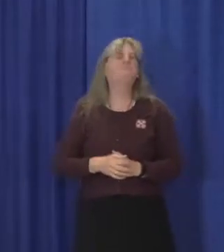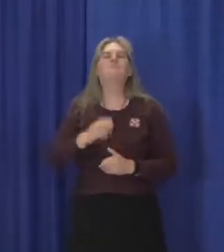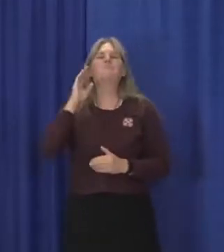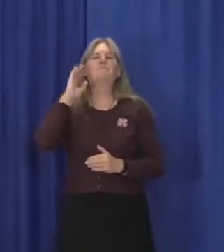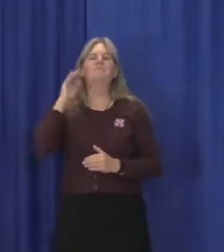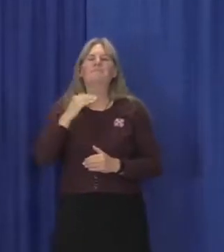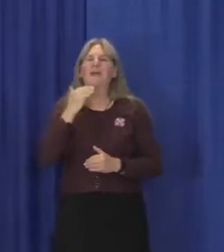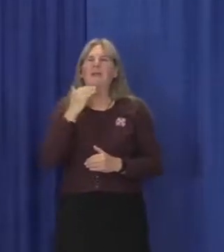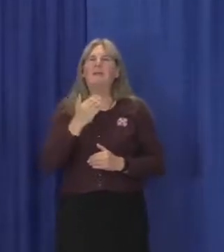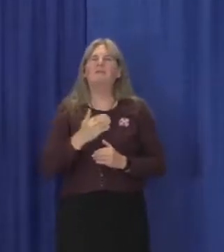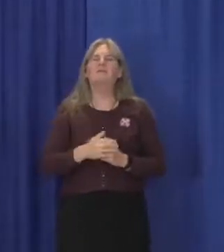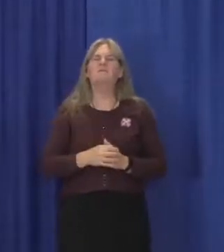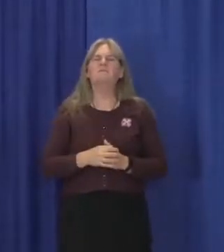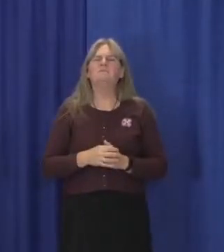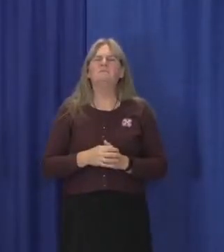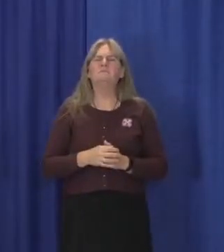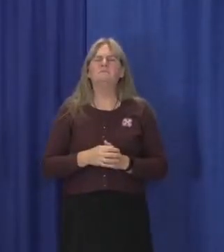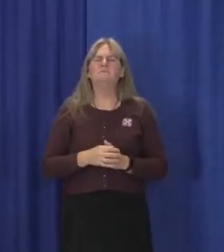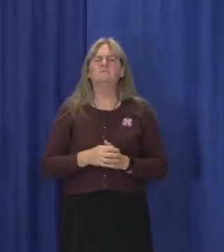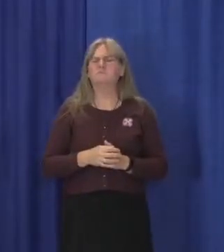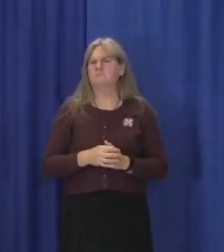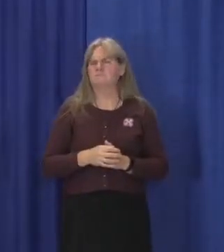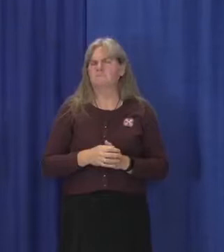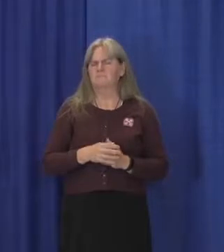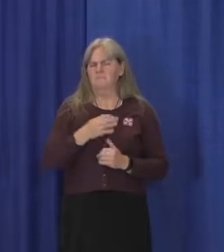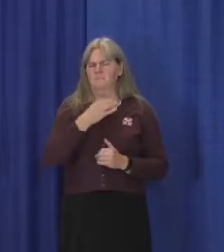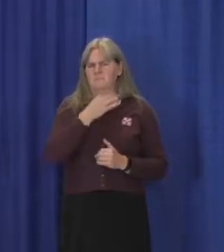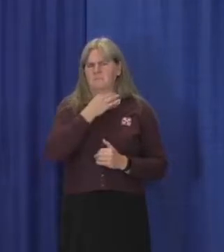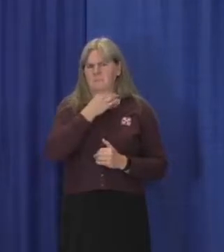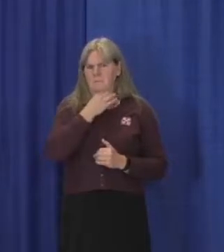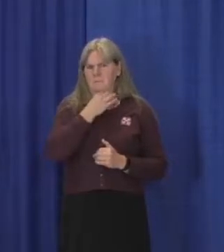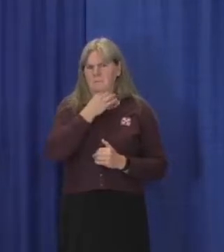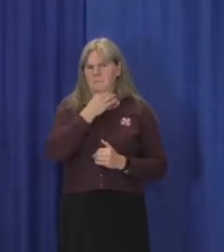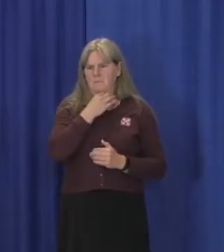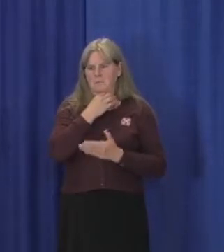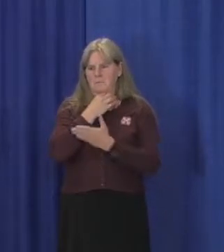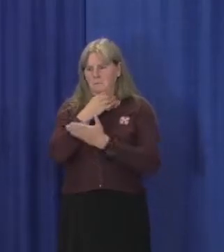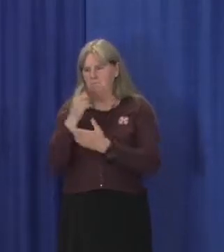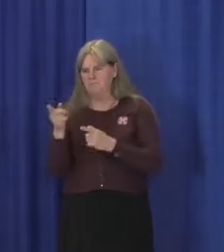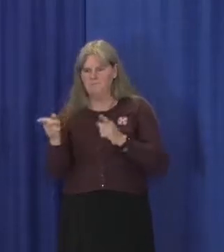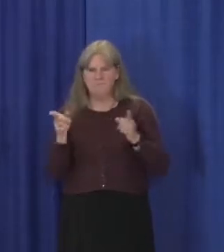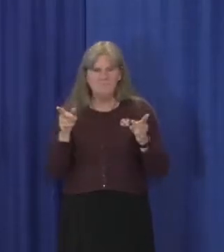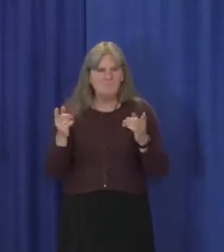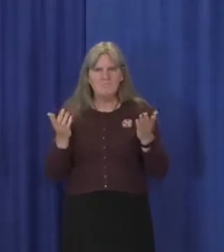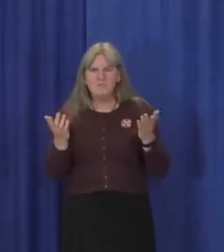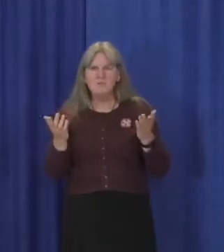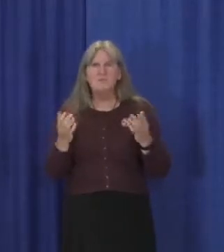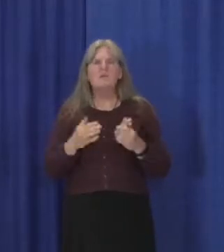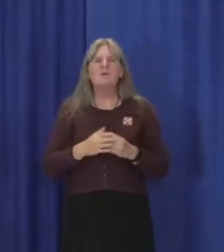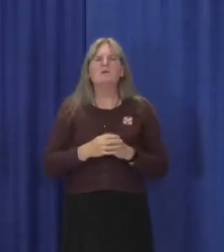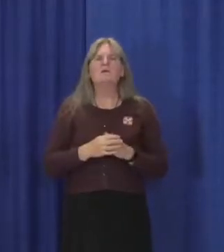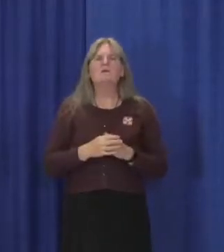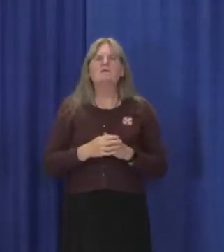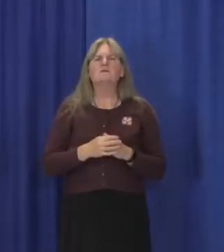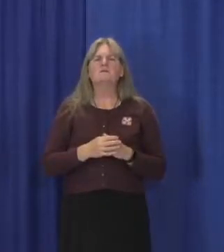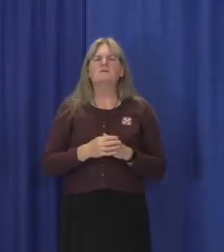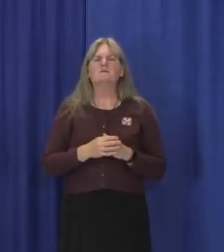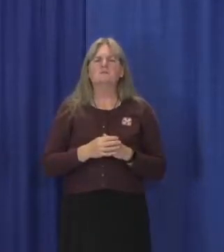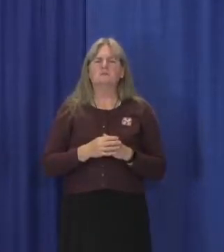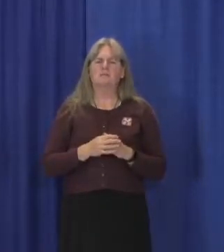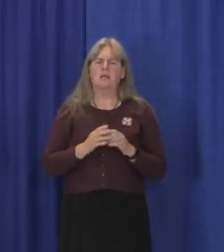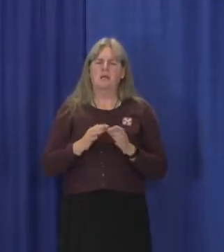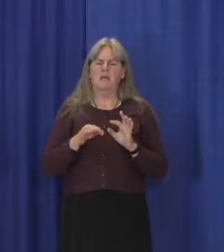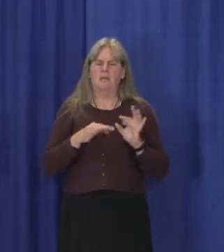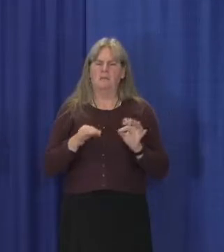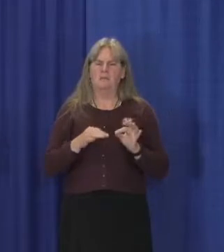Hi, thanks for taking my question. I'm curious if the Premier or the Acting Chief Medical Officer of Health could kind of explain the reasoning